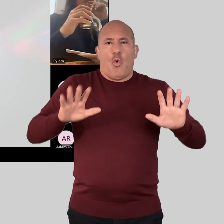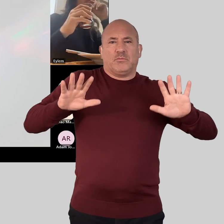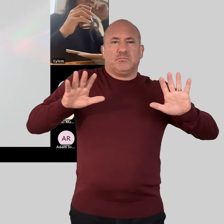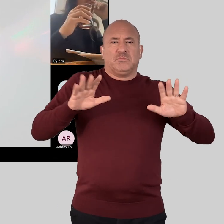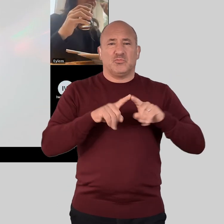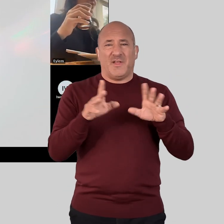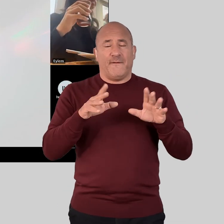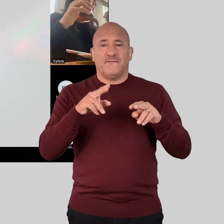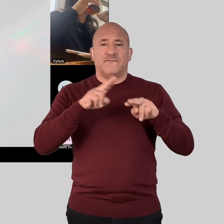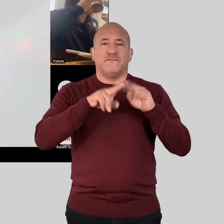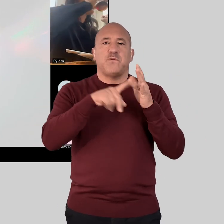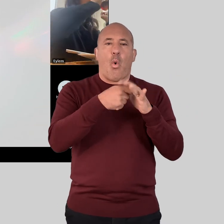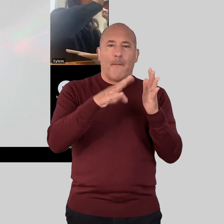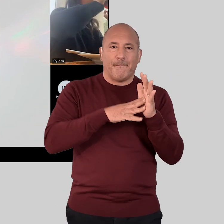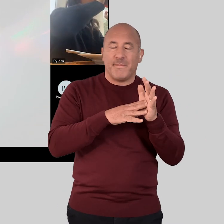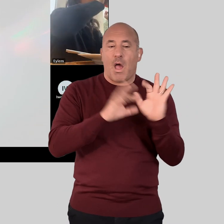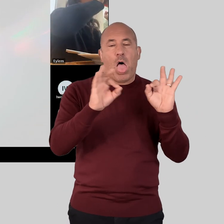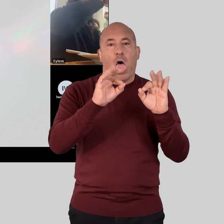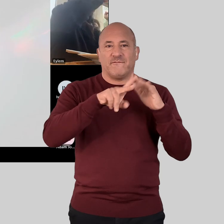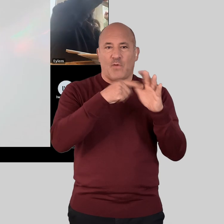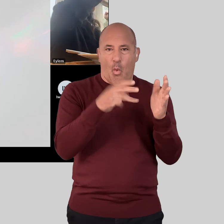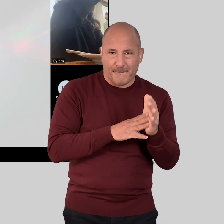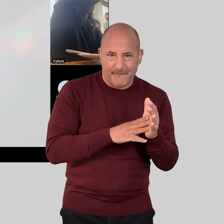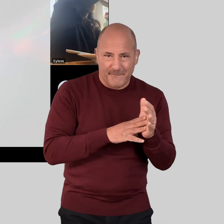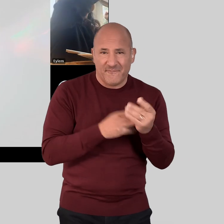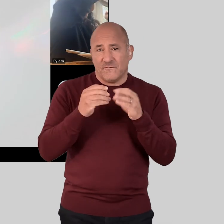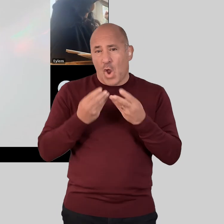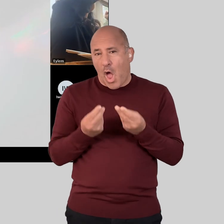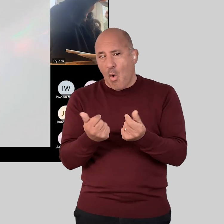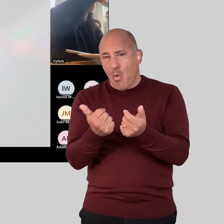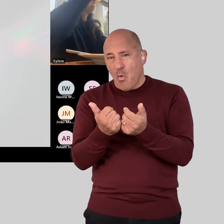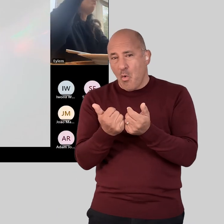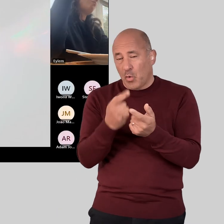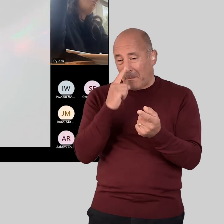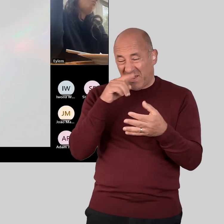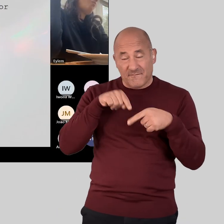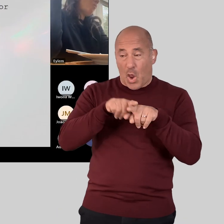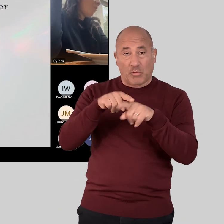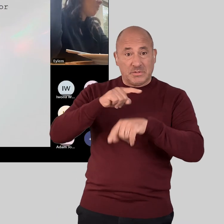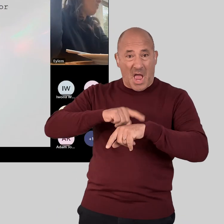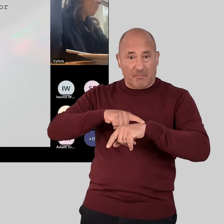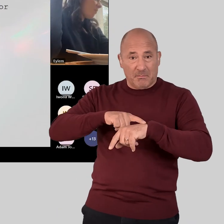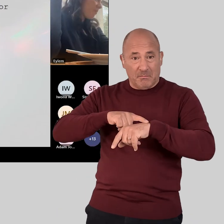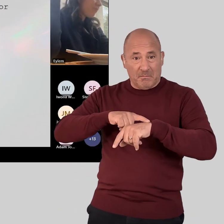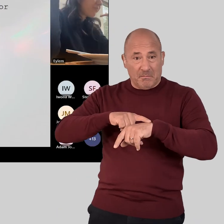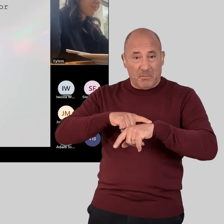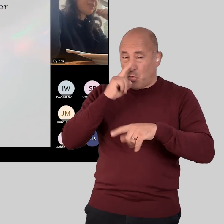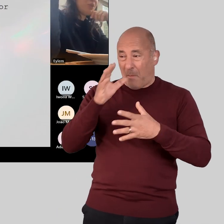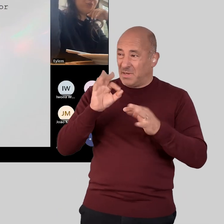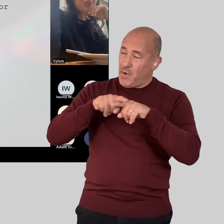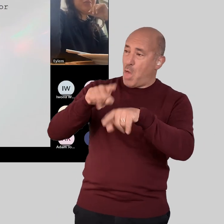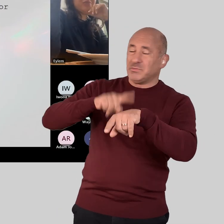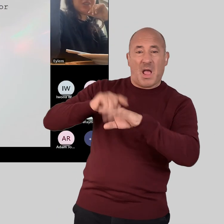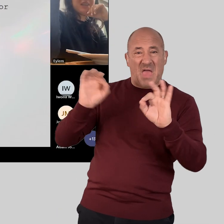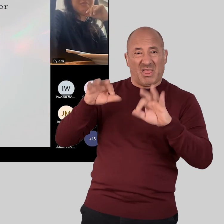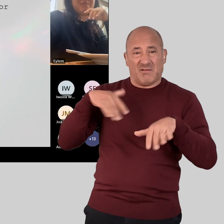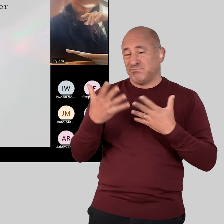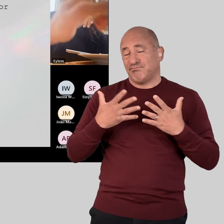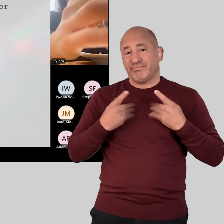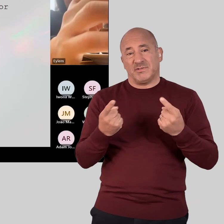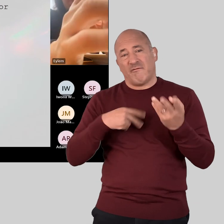three ontological positions, the very broad positions, were around form and formlessness, around flow, which could